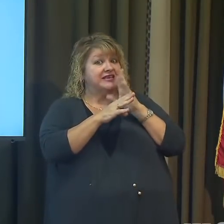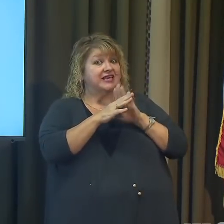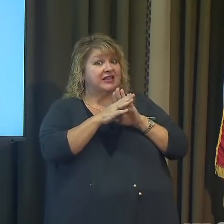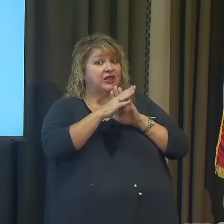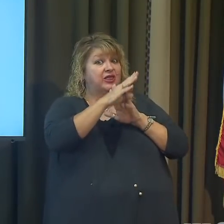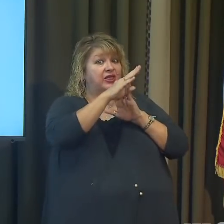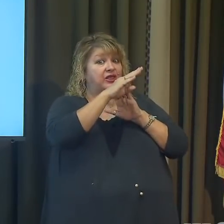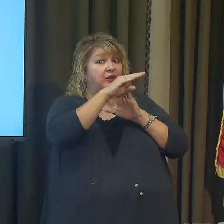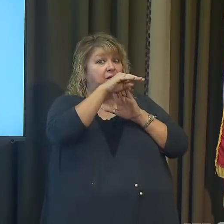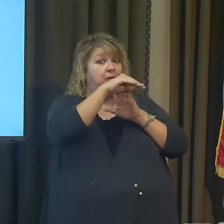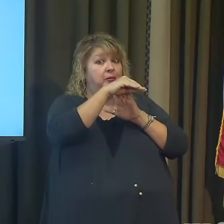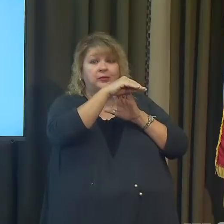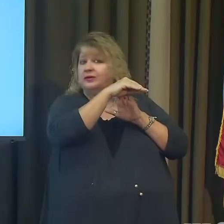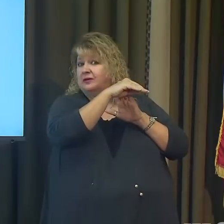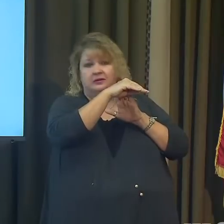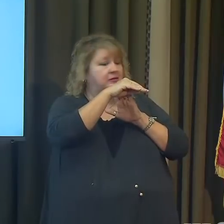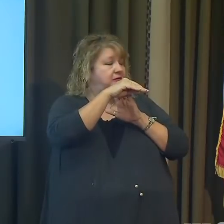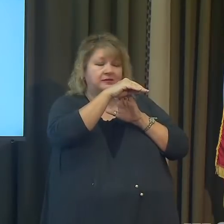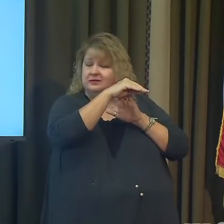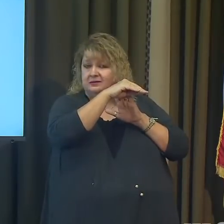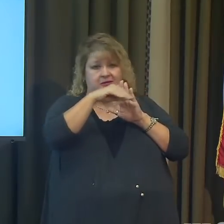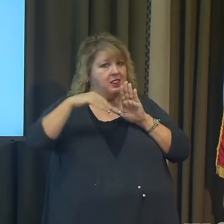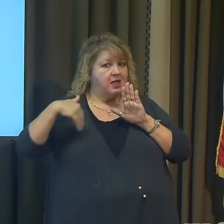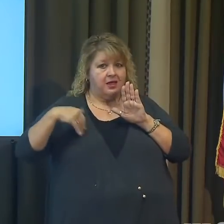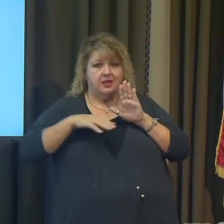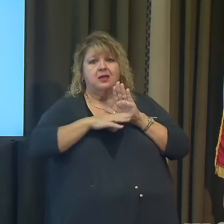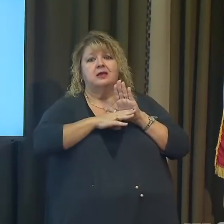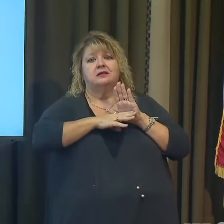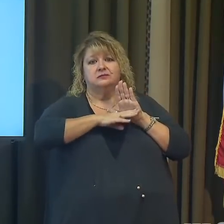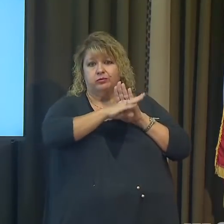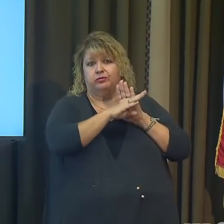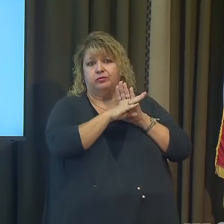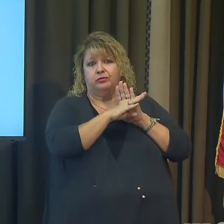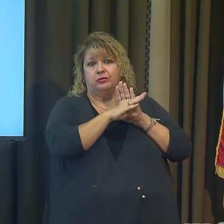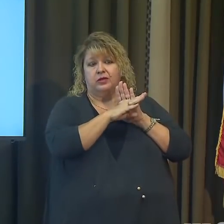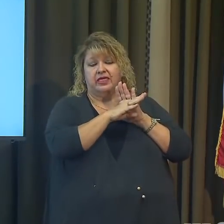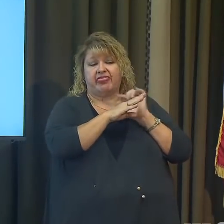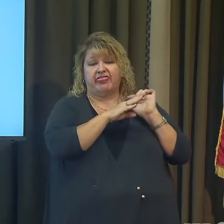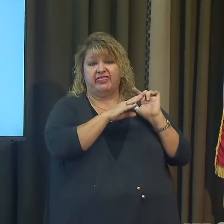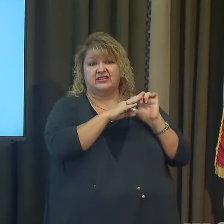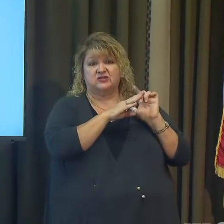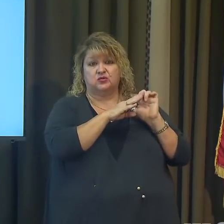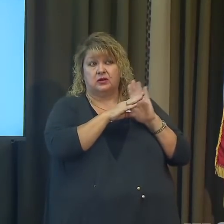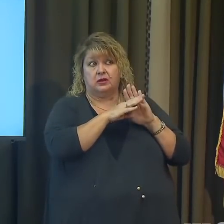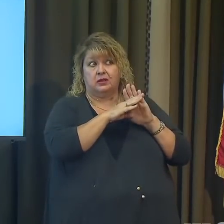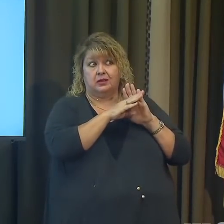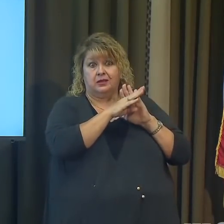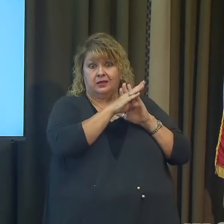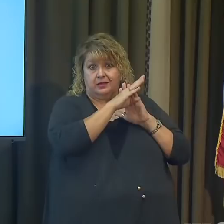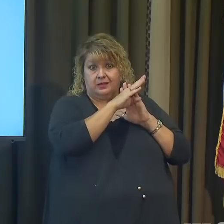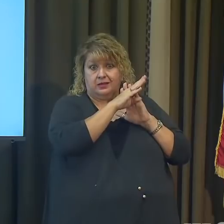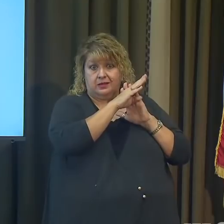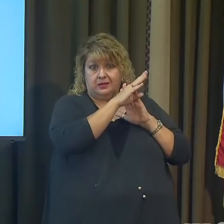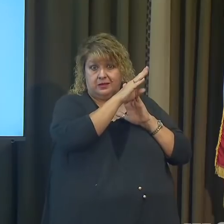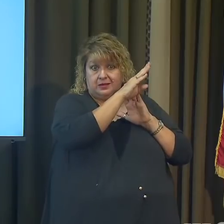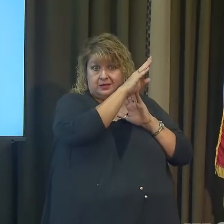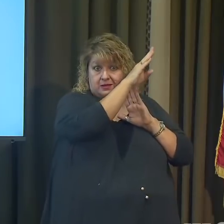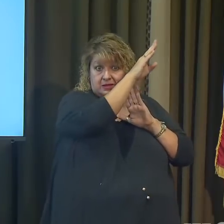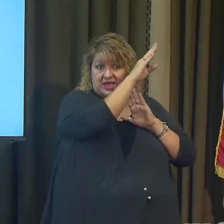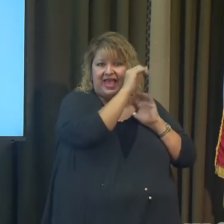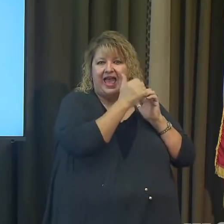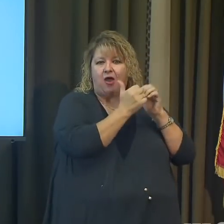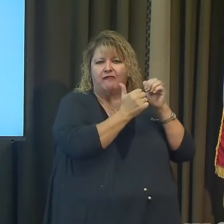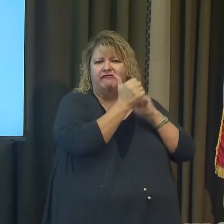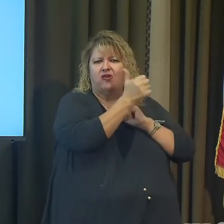signs that it's slowing. Very difficult to predict how high this will go, how long it will last. Flip to the next slide,